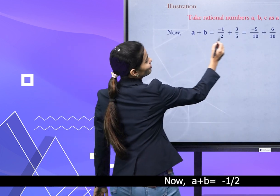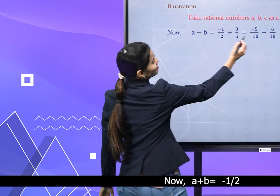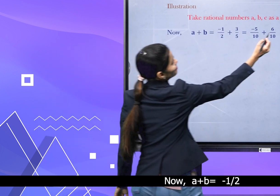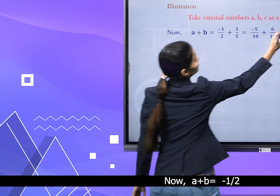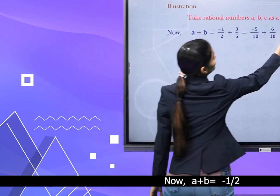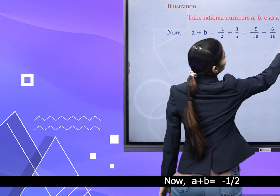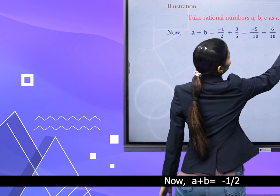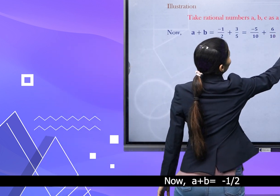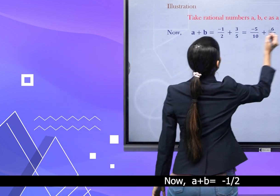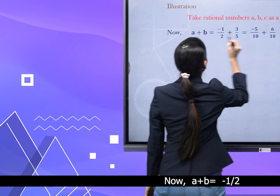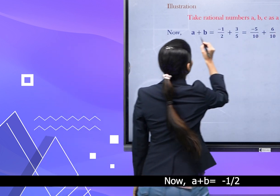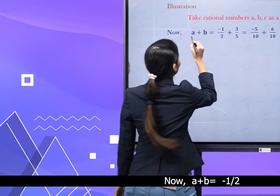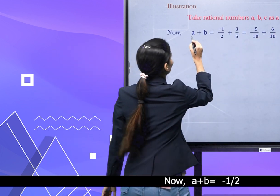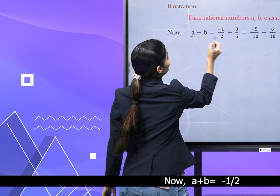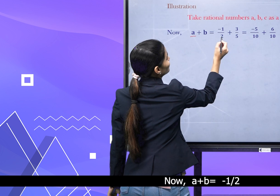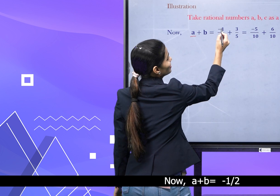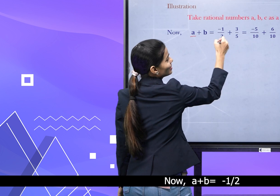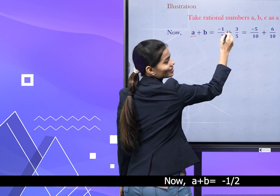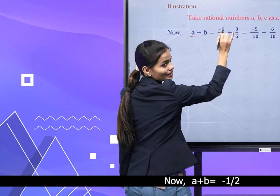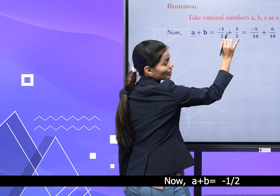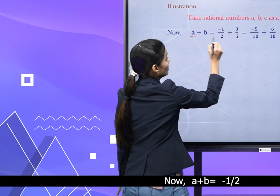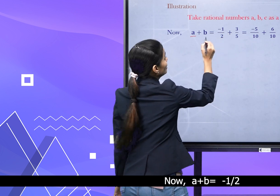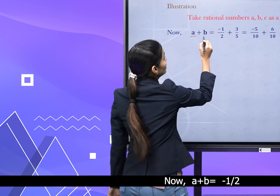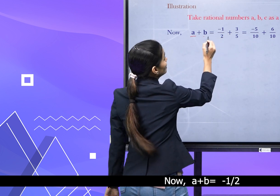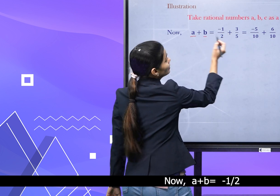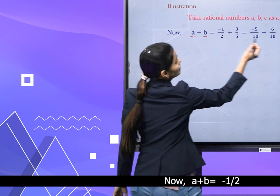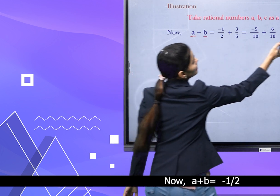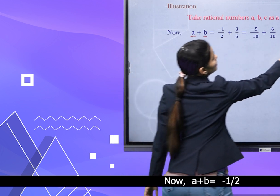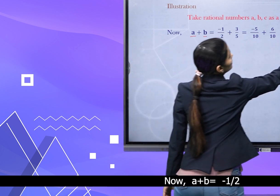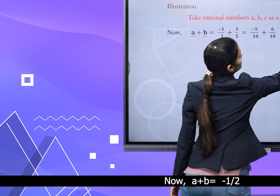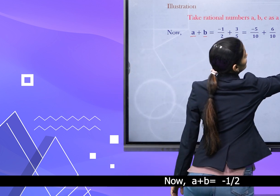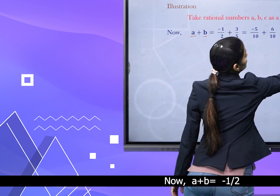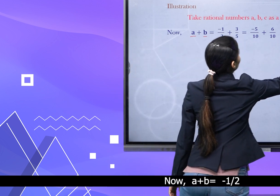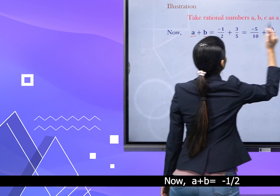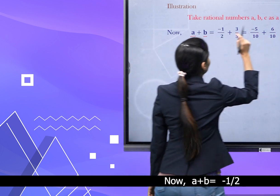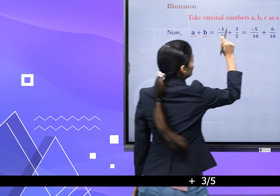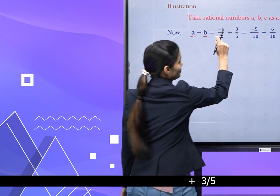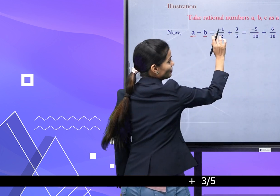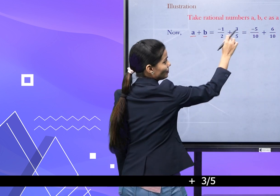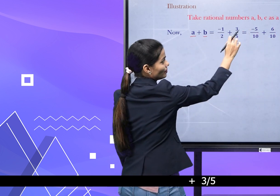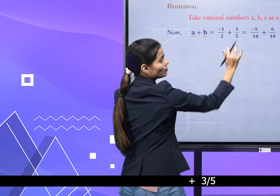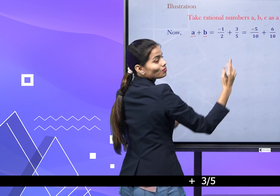Now, a plus b is equal to minus 1 by 2 plus 3 by